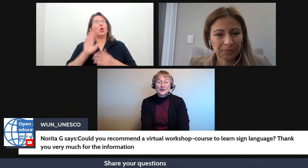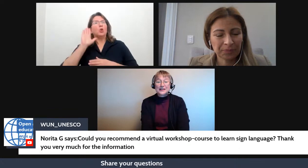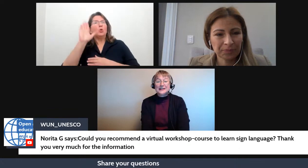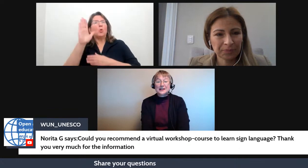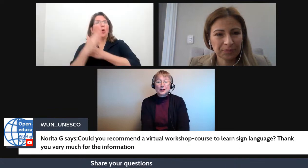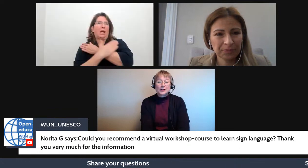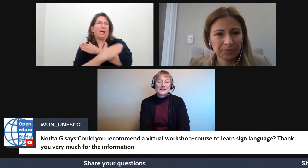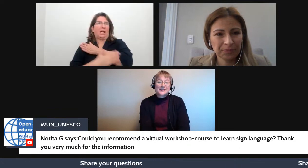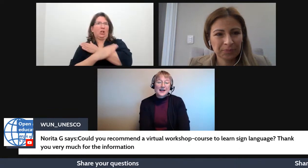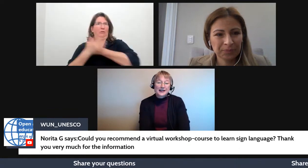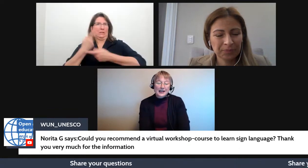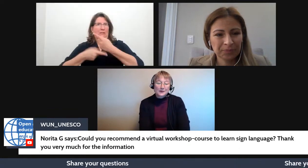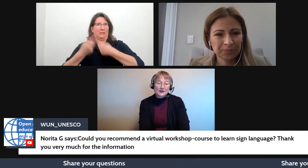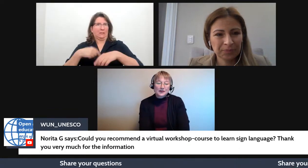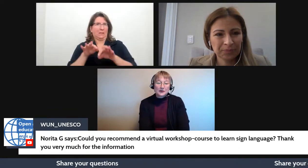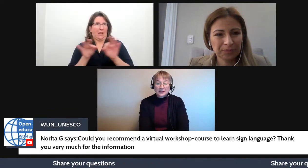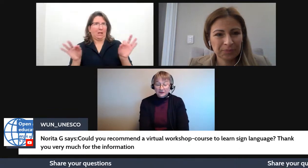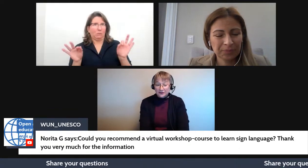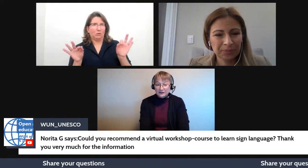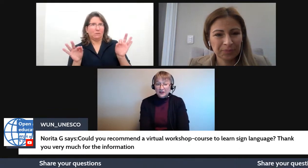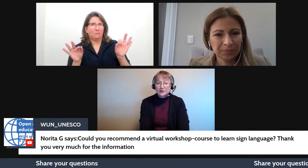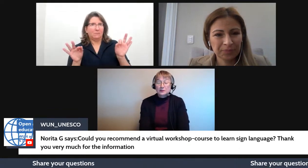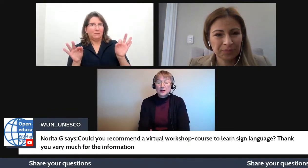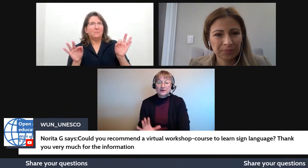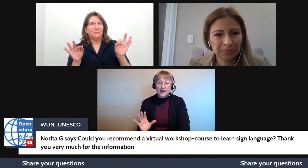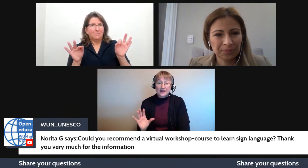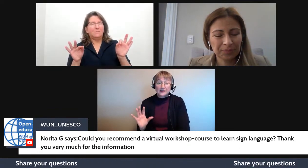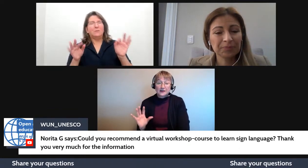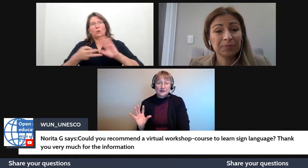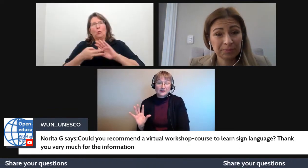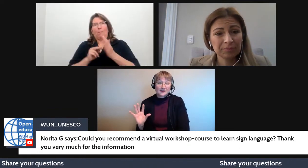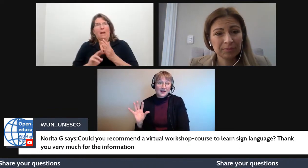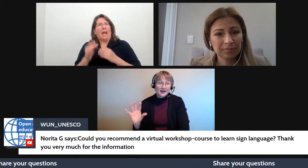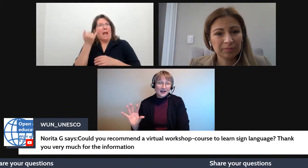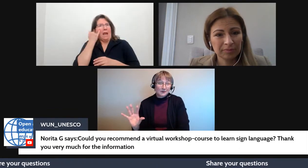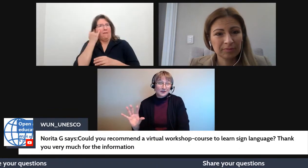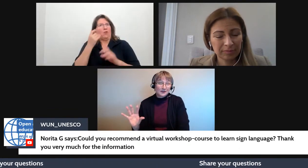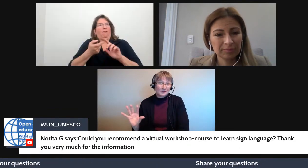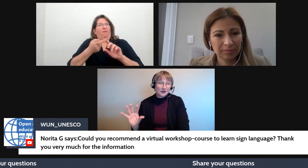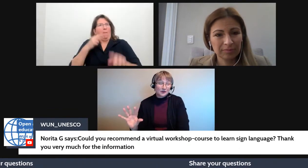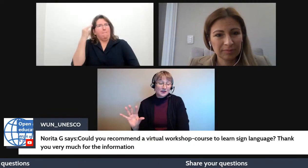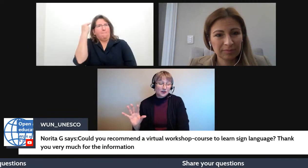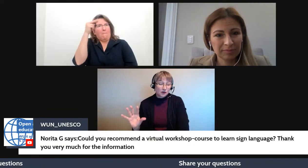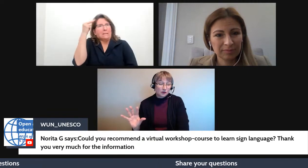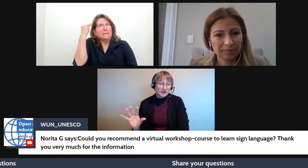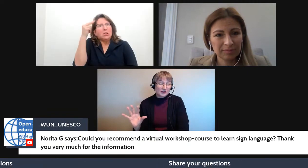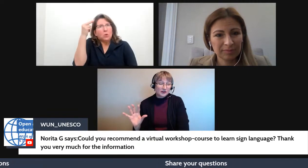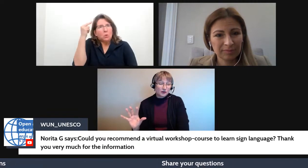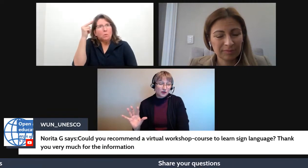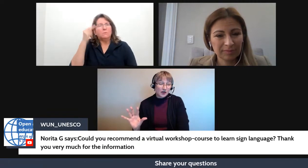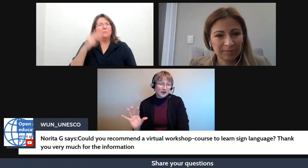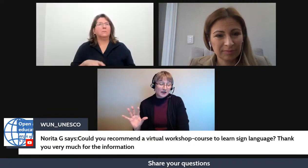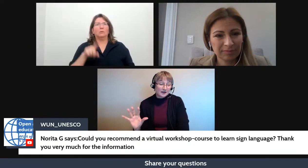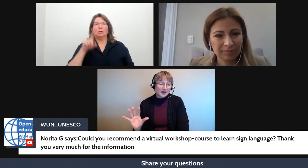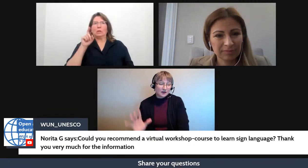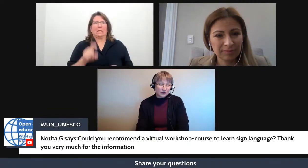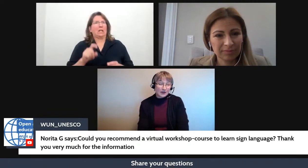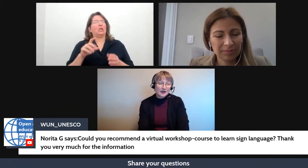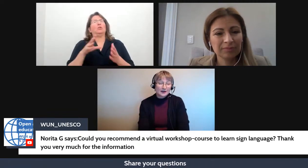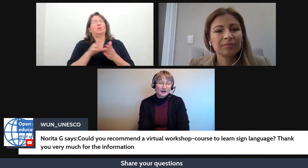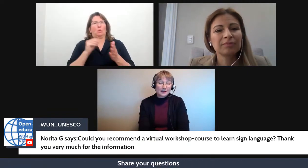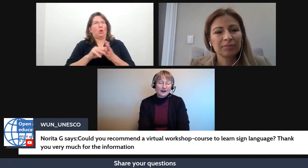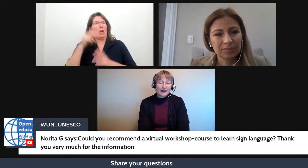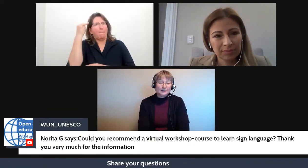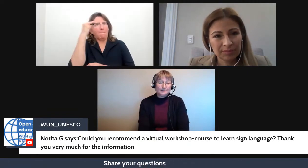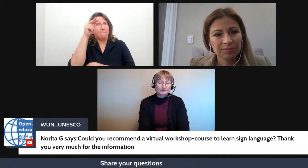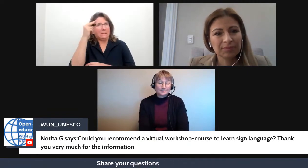Well, learning sign language, well, first of all, you would want to find the sign language used in your region or your